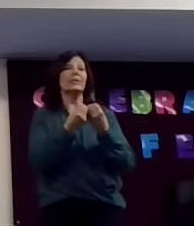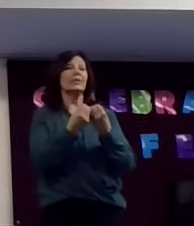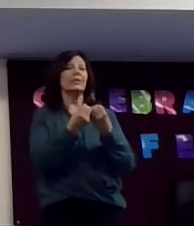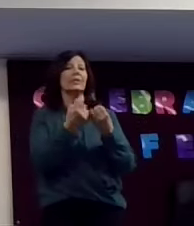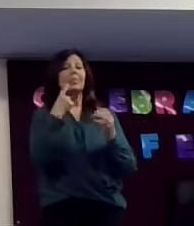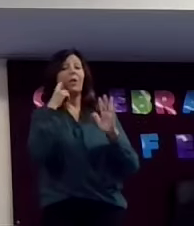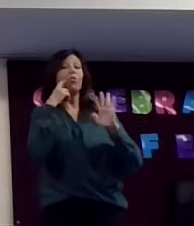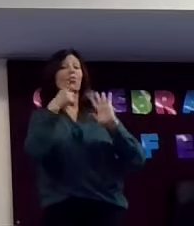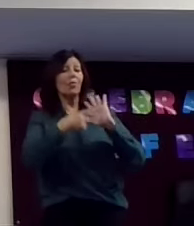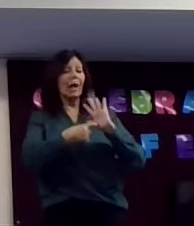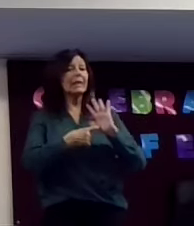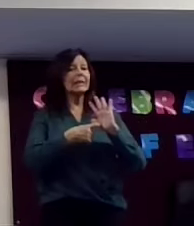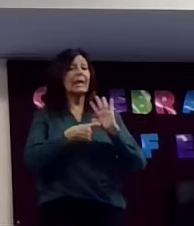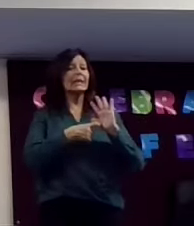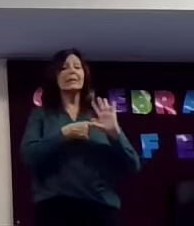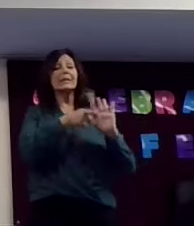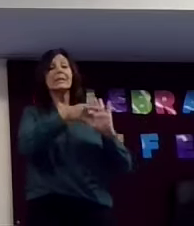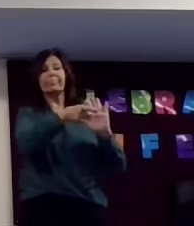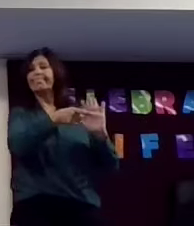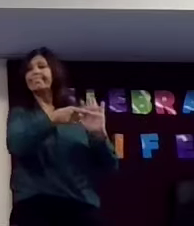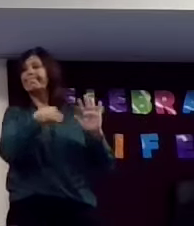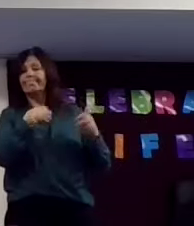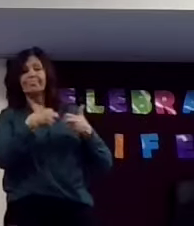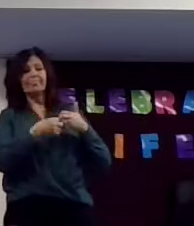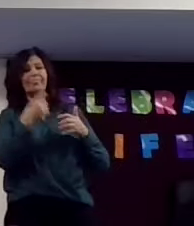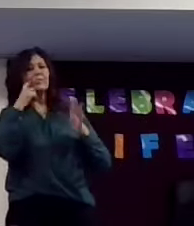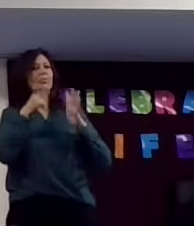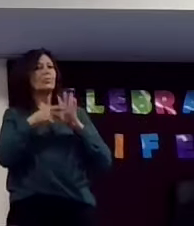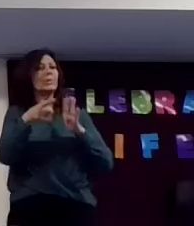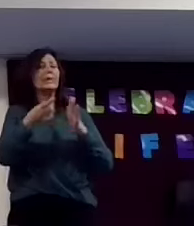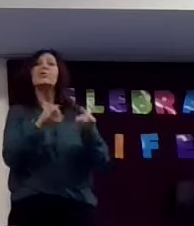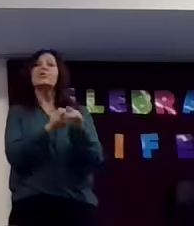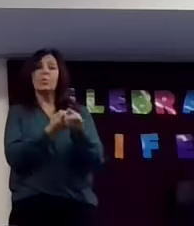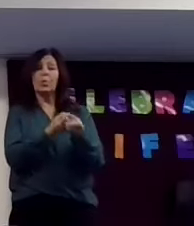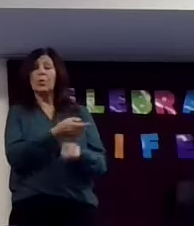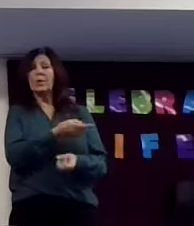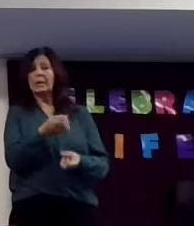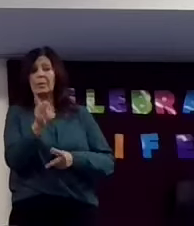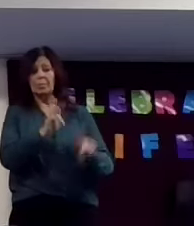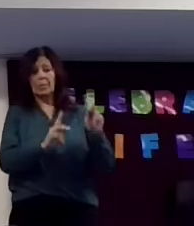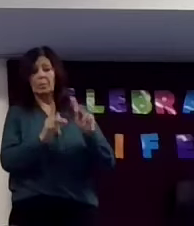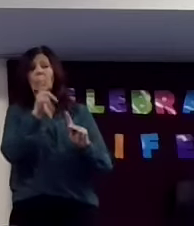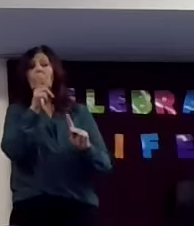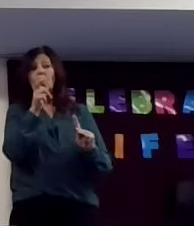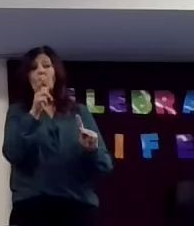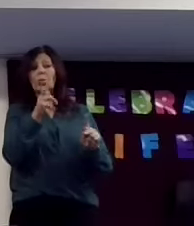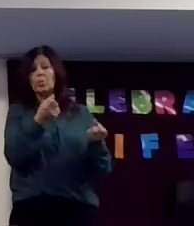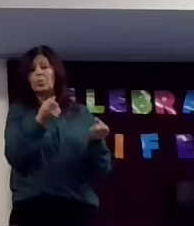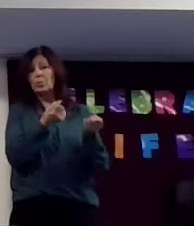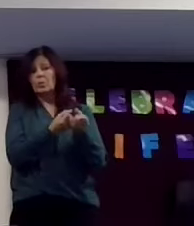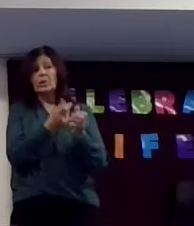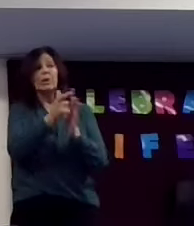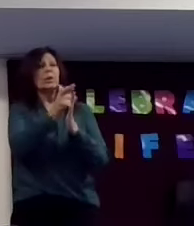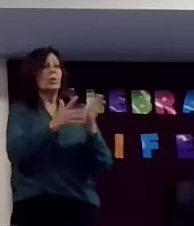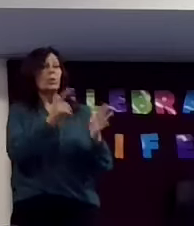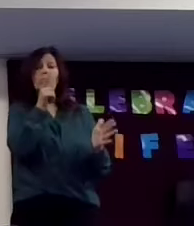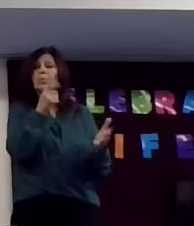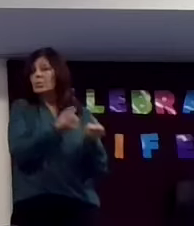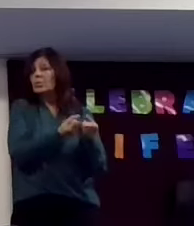by recognizing those individuals, by supporting people who are supportive, attorneys who